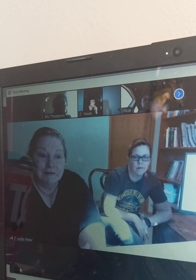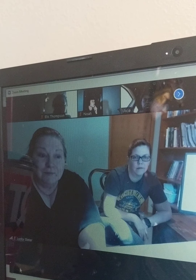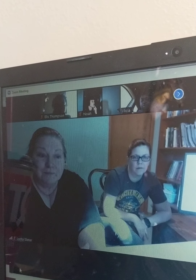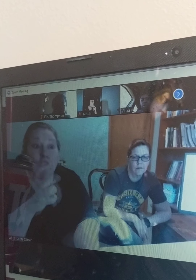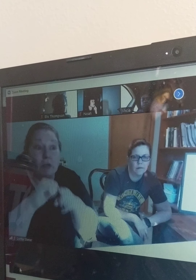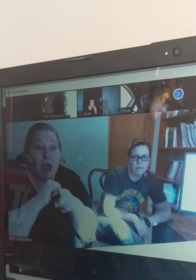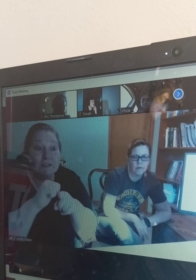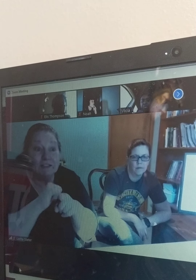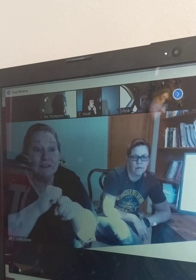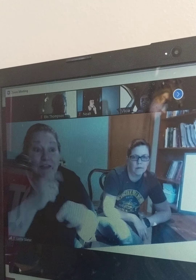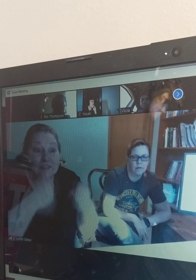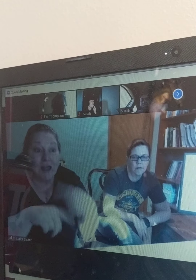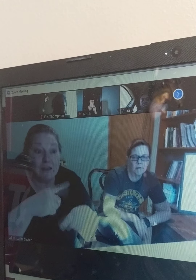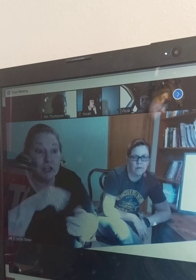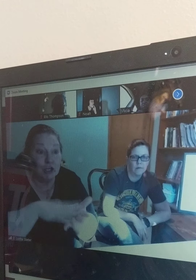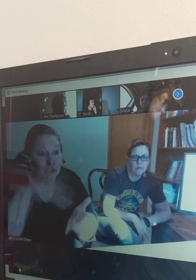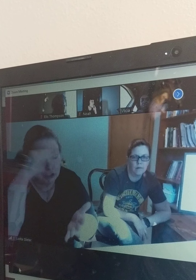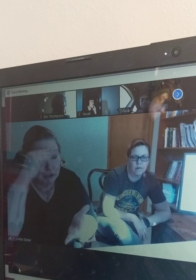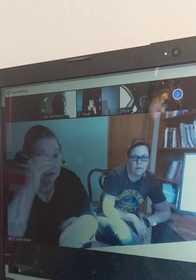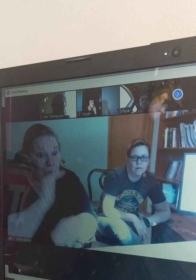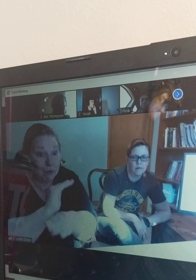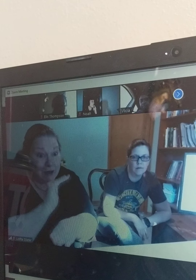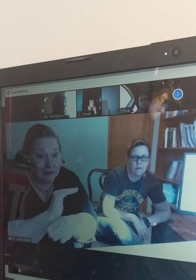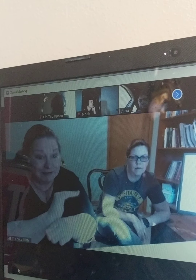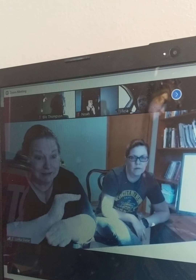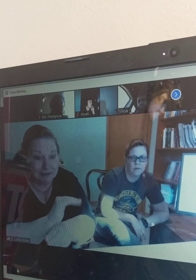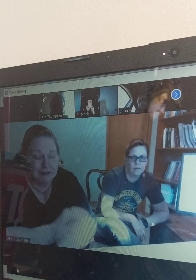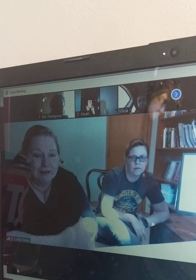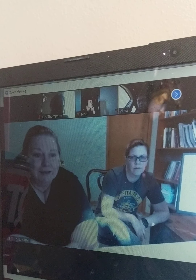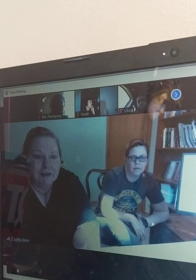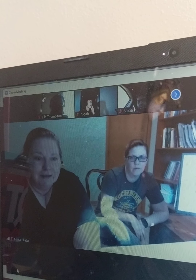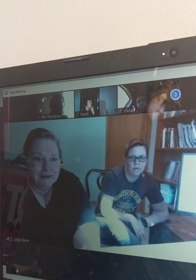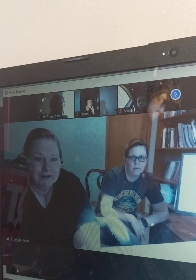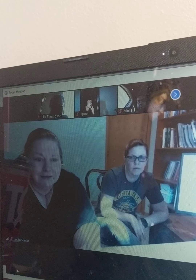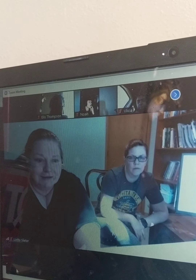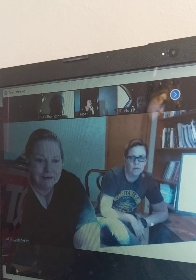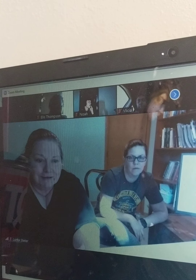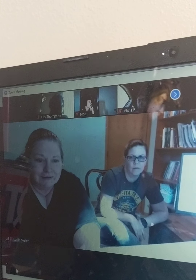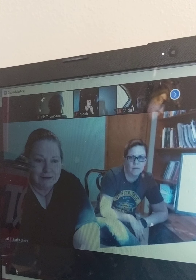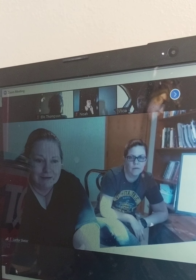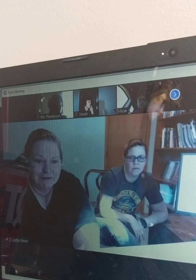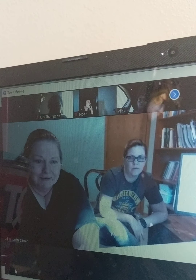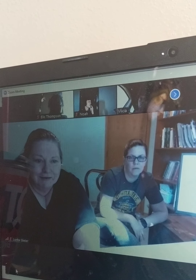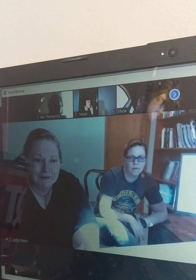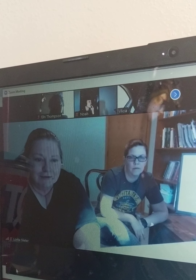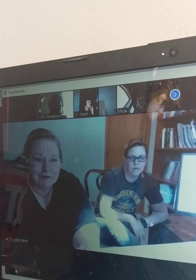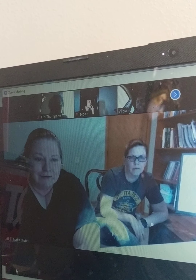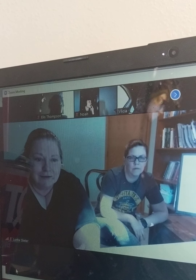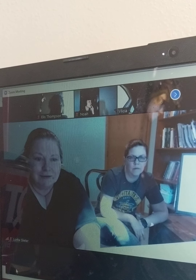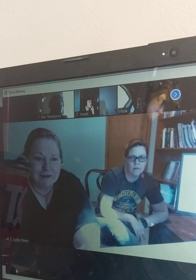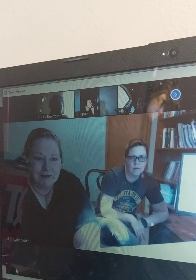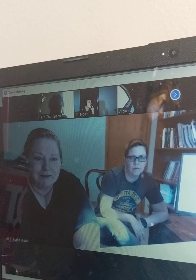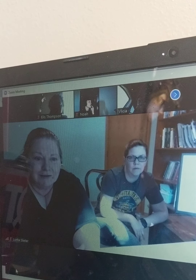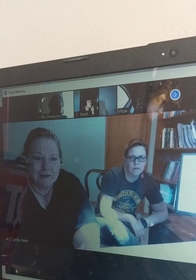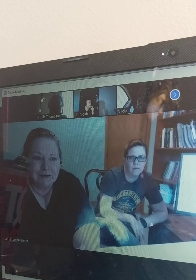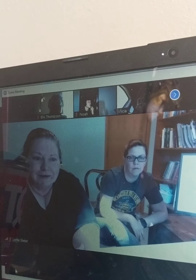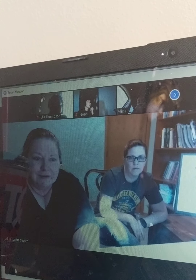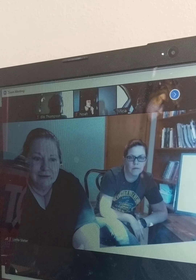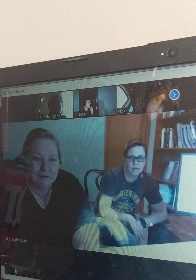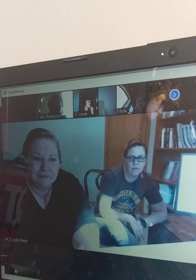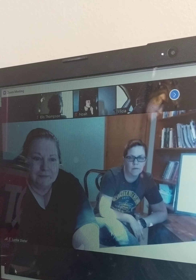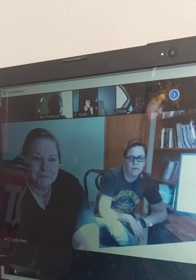How did you come up with the signs for your name? Okay, what was the sign for what? How did you come up with the signs for